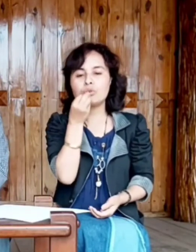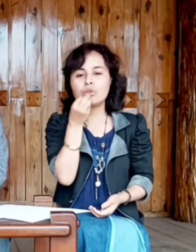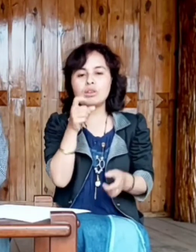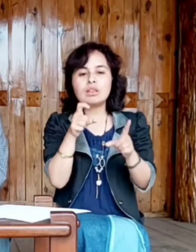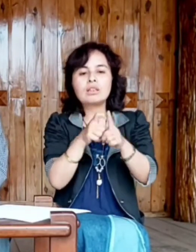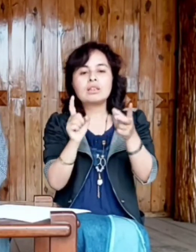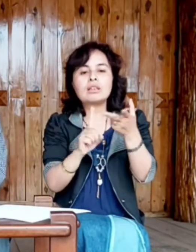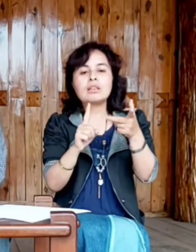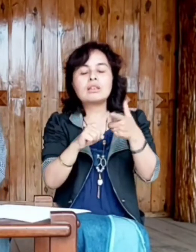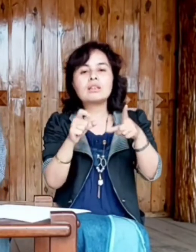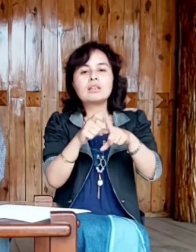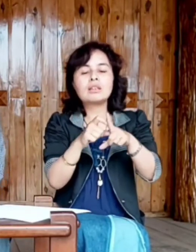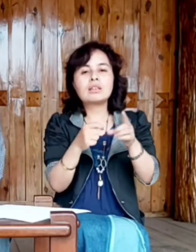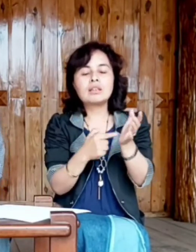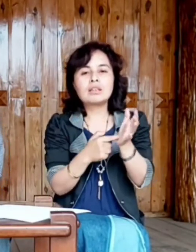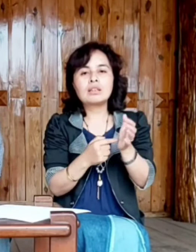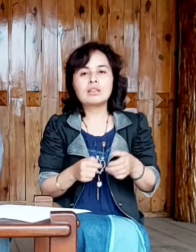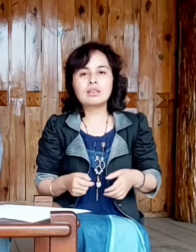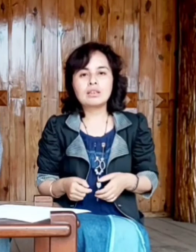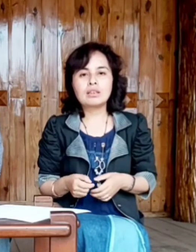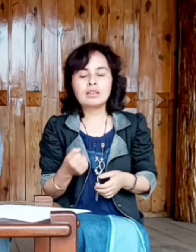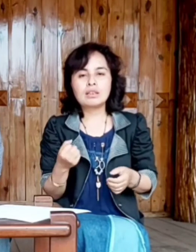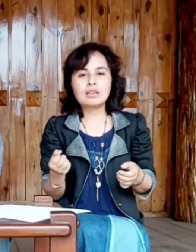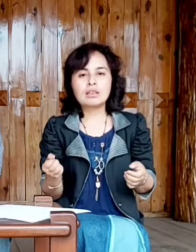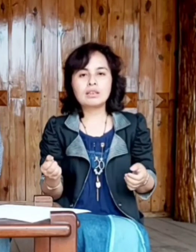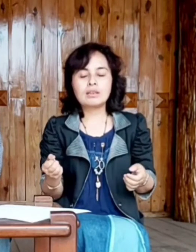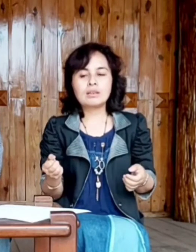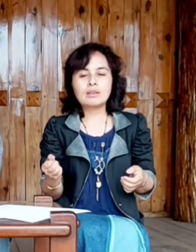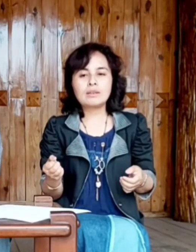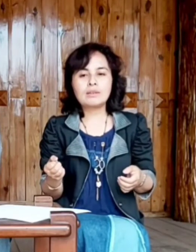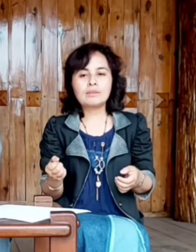diet, within brackets, add